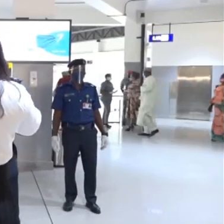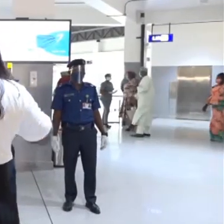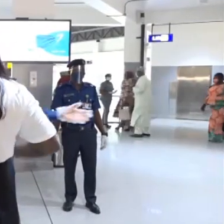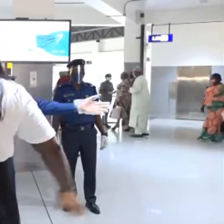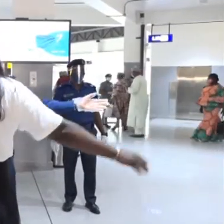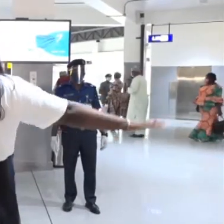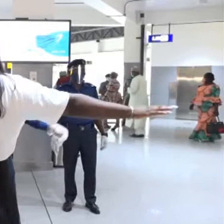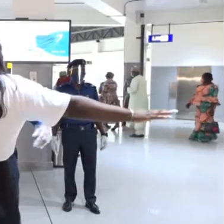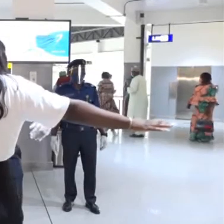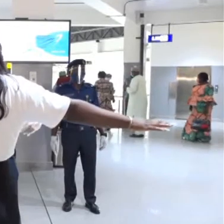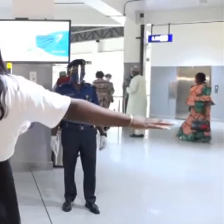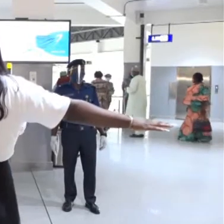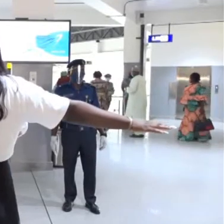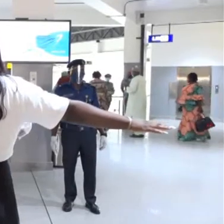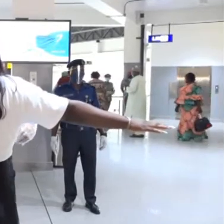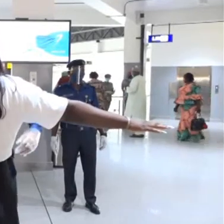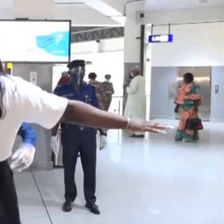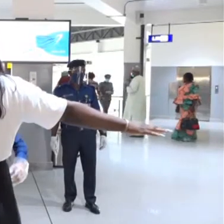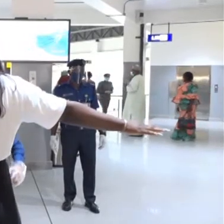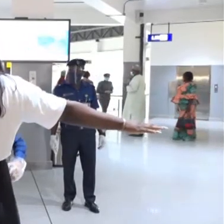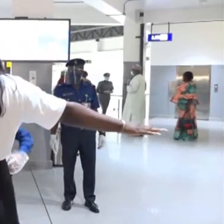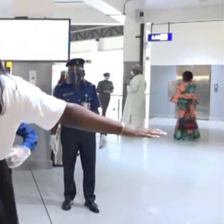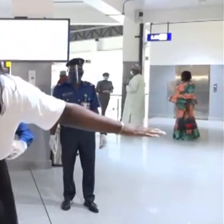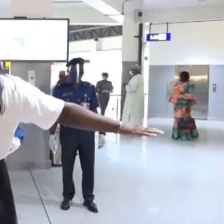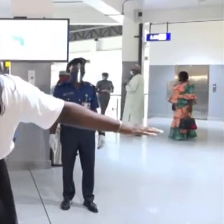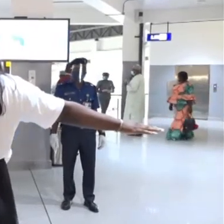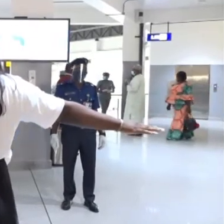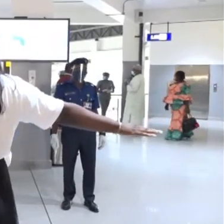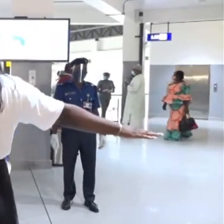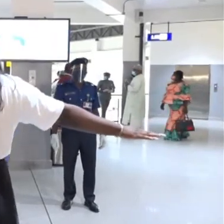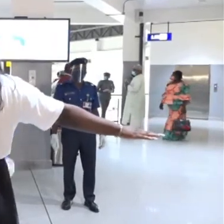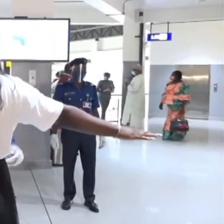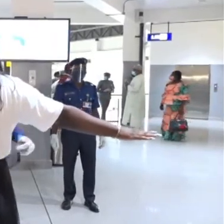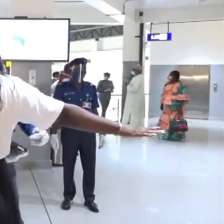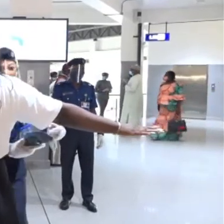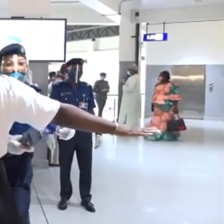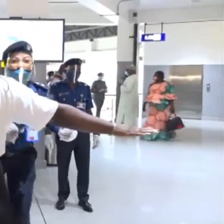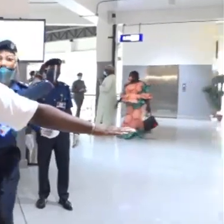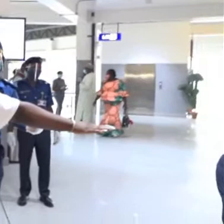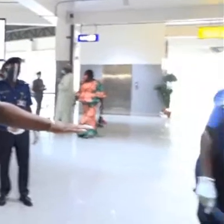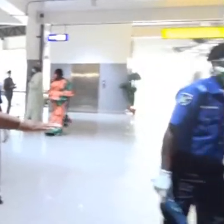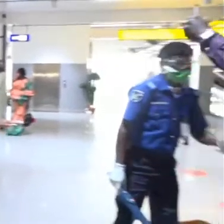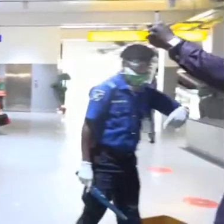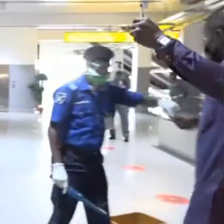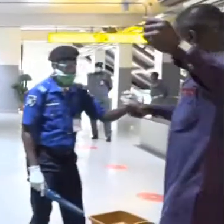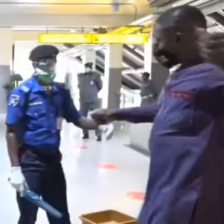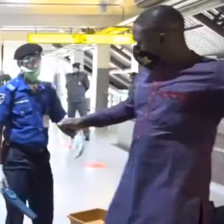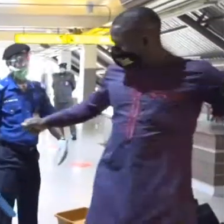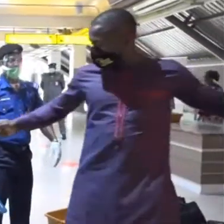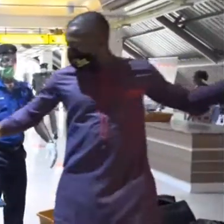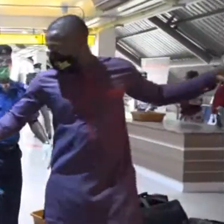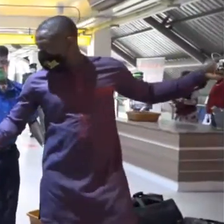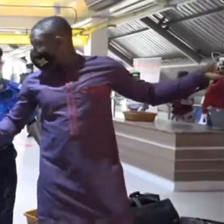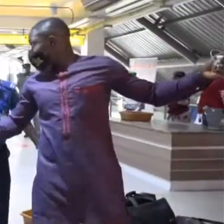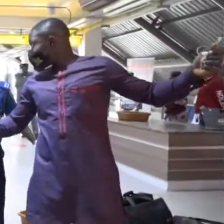International Airport, Abuja. Aliyu, however, explained that people on essential service and travelers returning